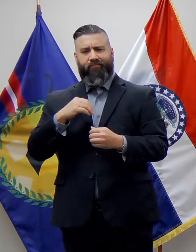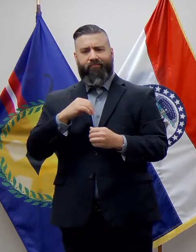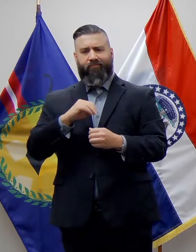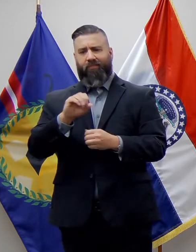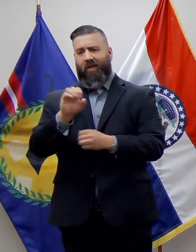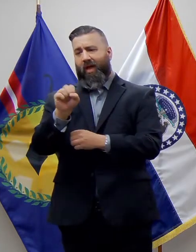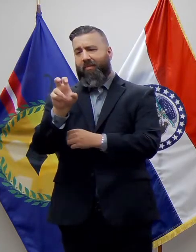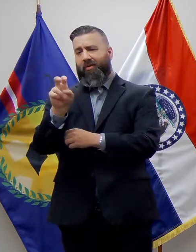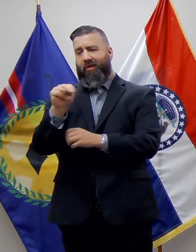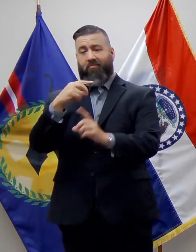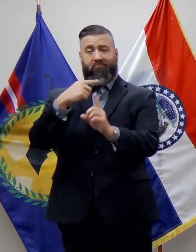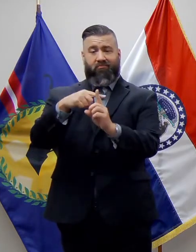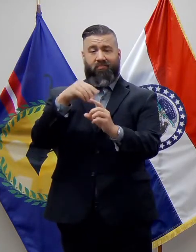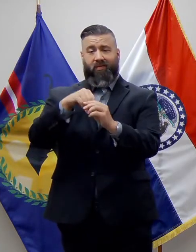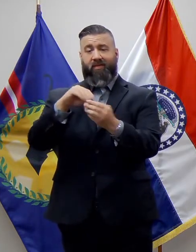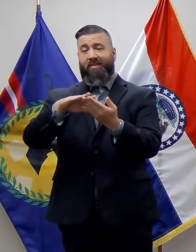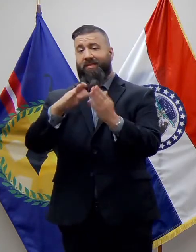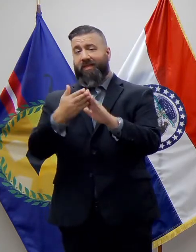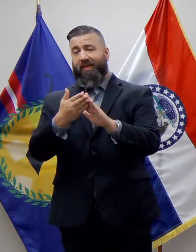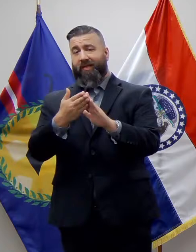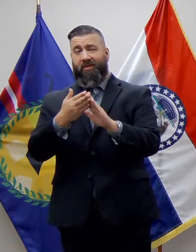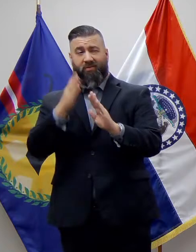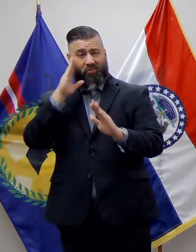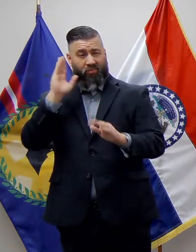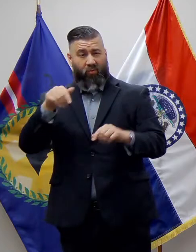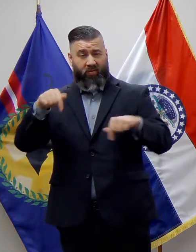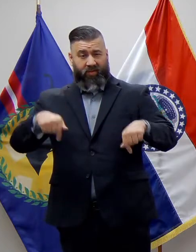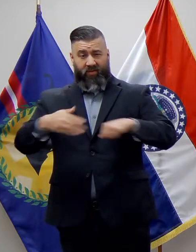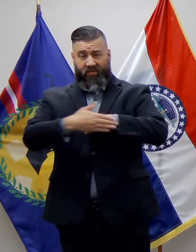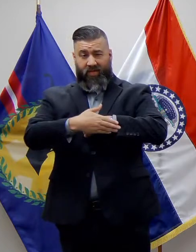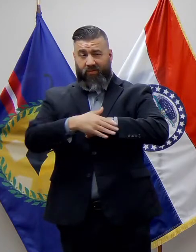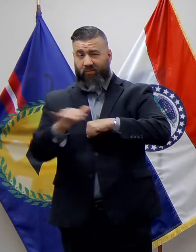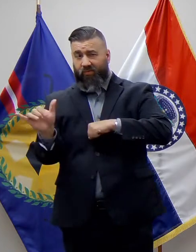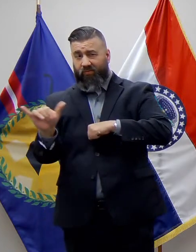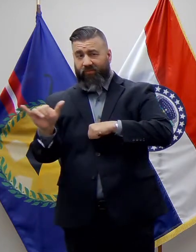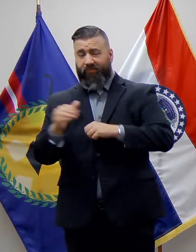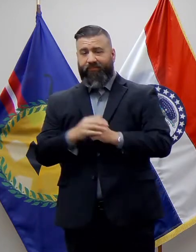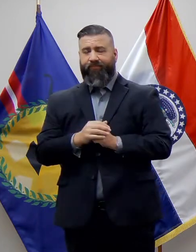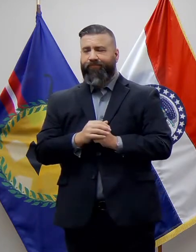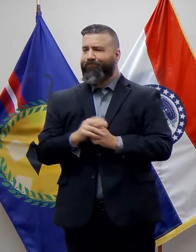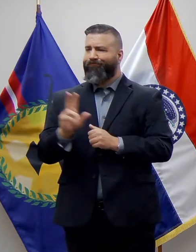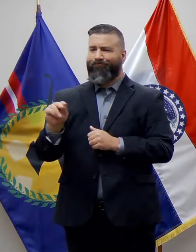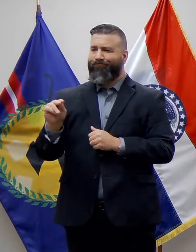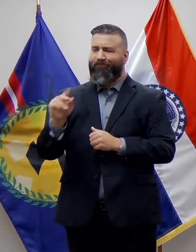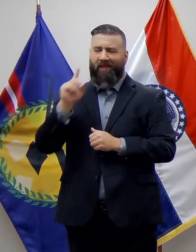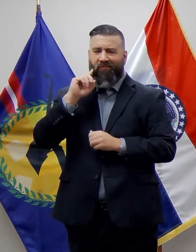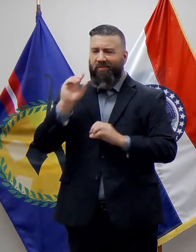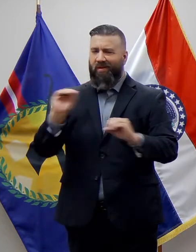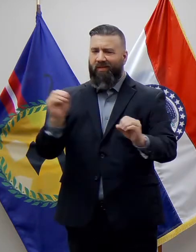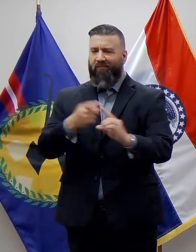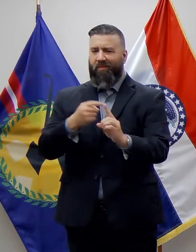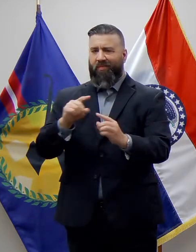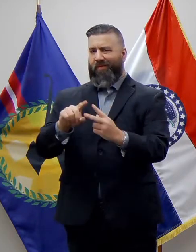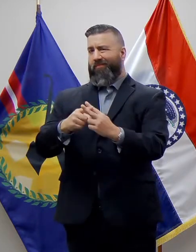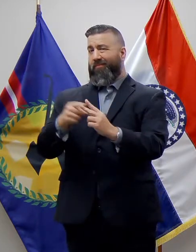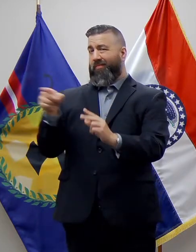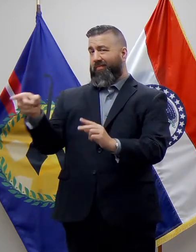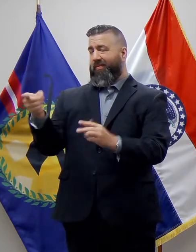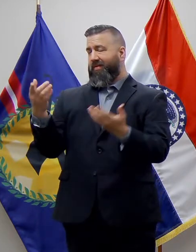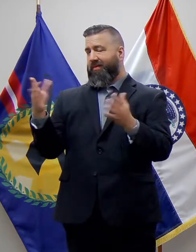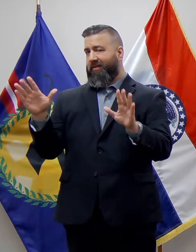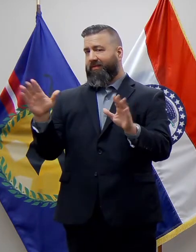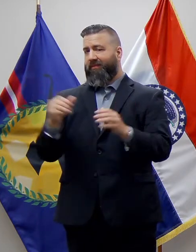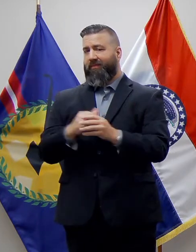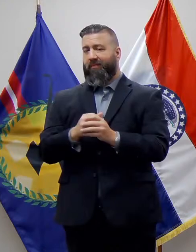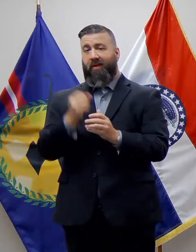in St. Louis County yet? I haven't heard of any more cases besides the initial one in the city of St. Louis. Understanding how quickly